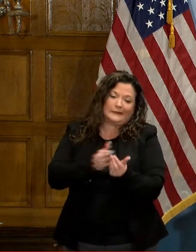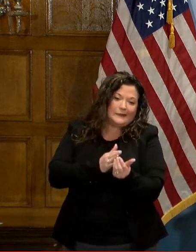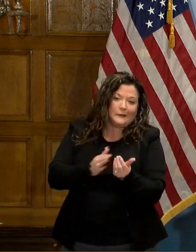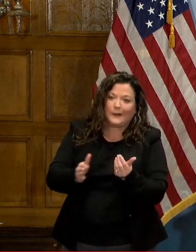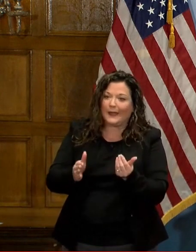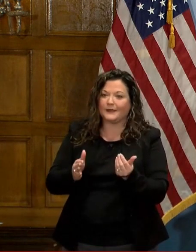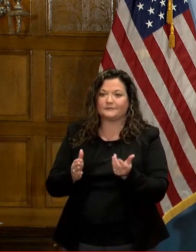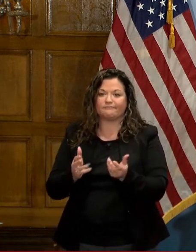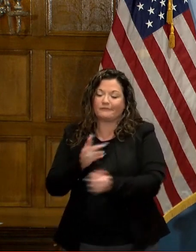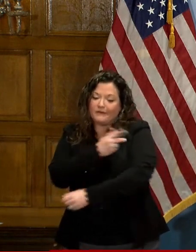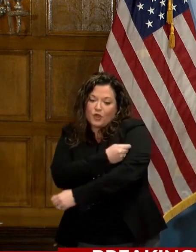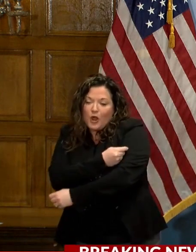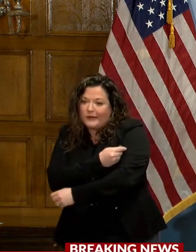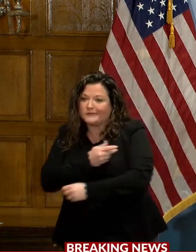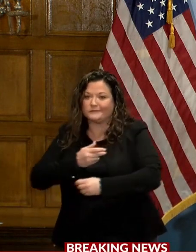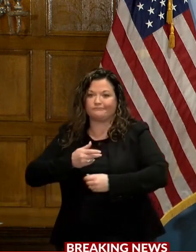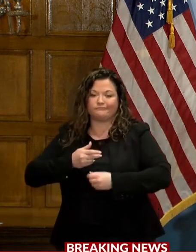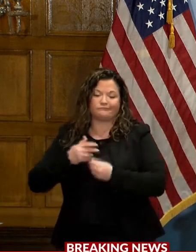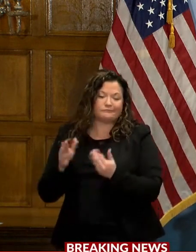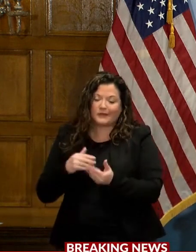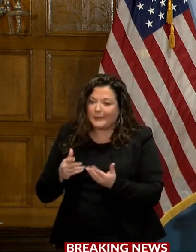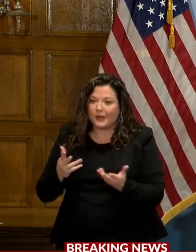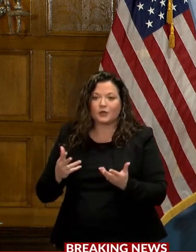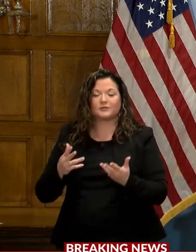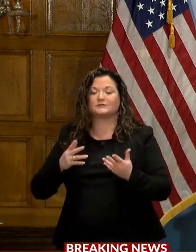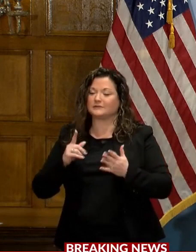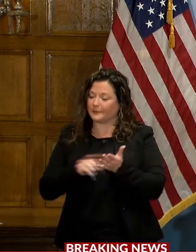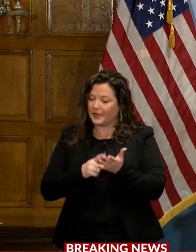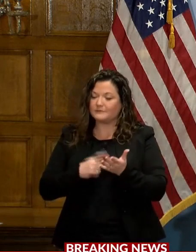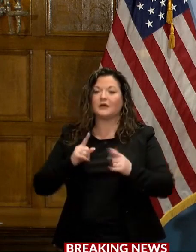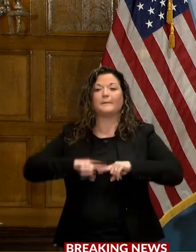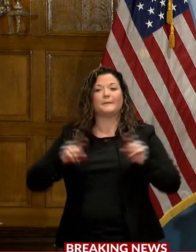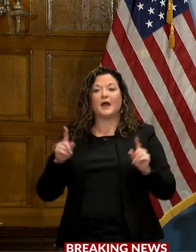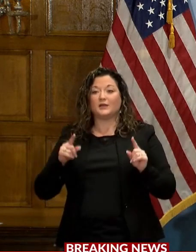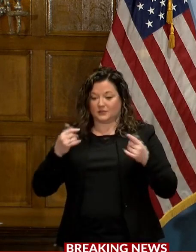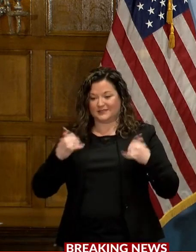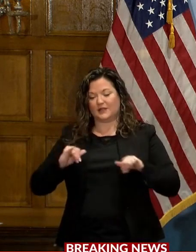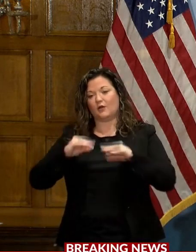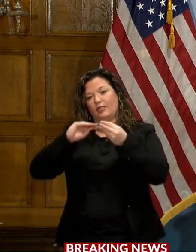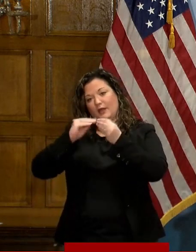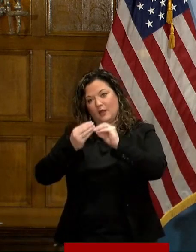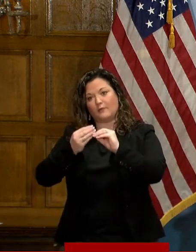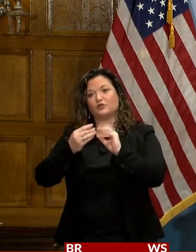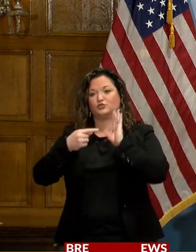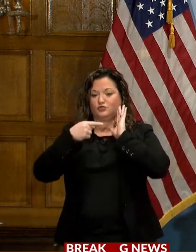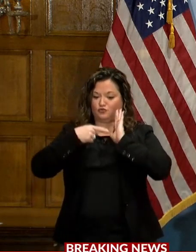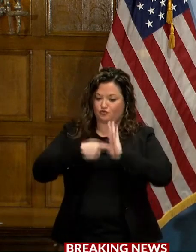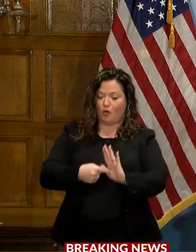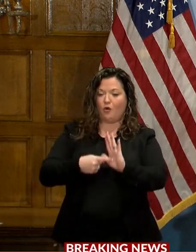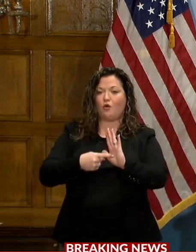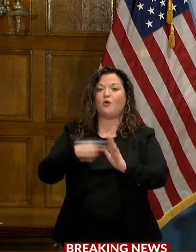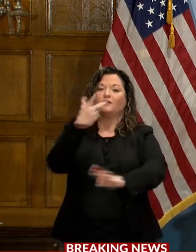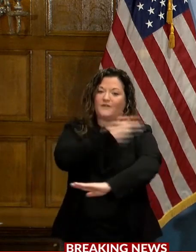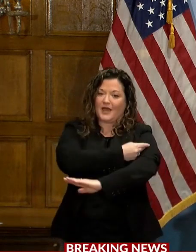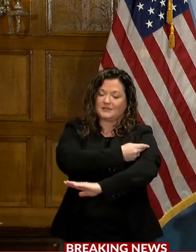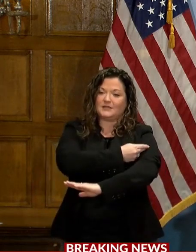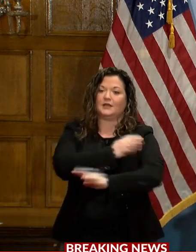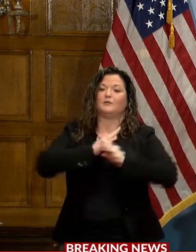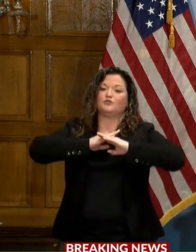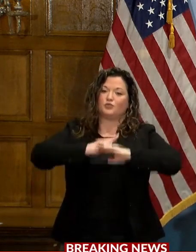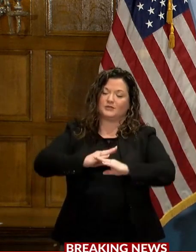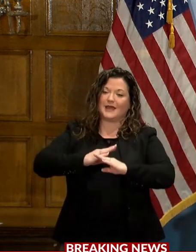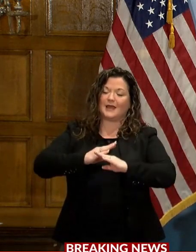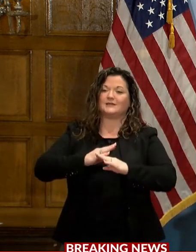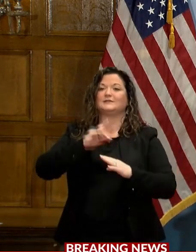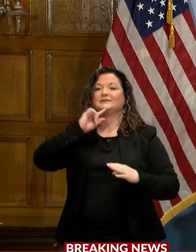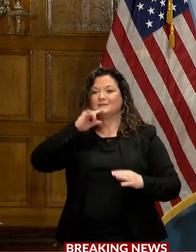despite the vaccination status. But as you can see from the statistics, that protects you from serious illness and reduces the odds